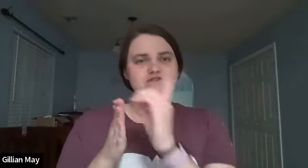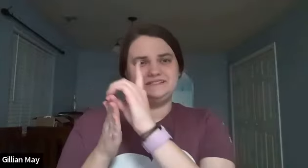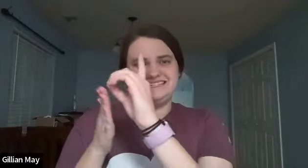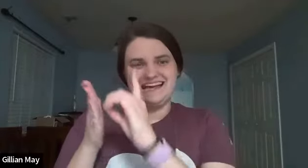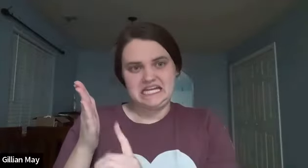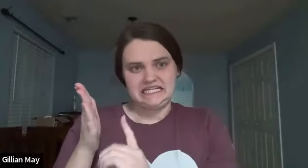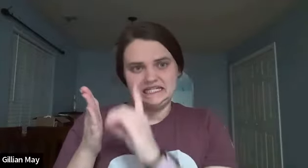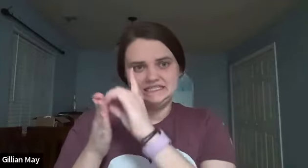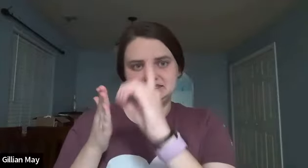for design.